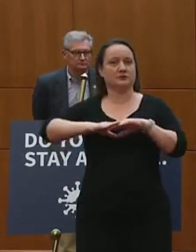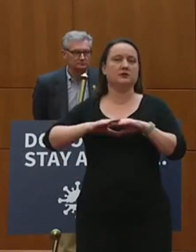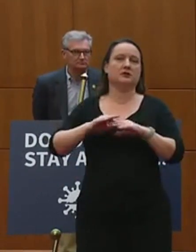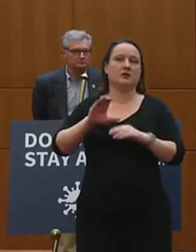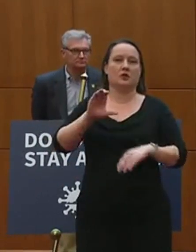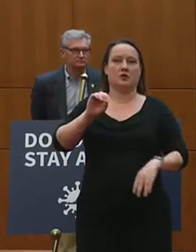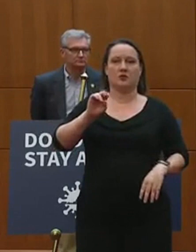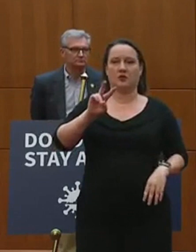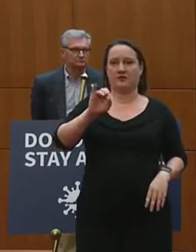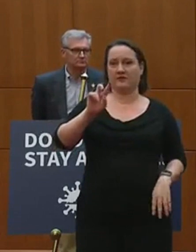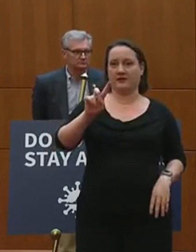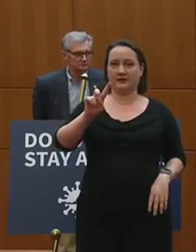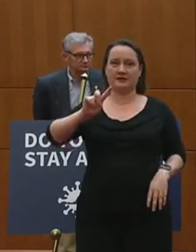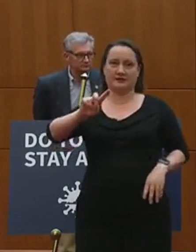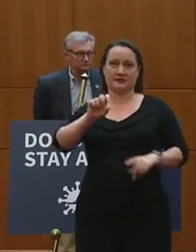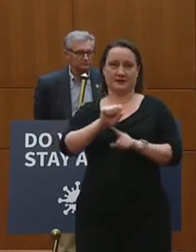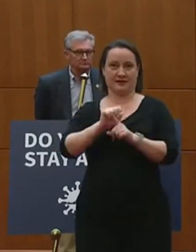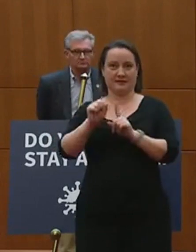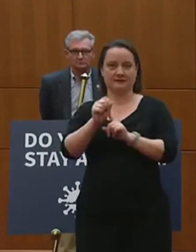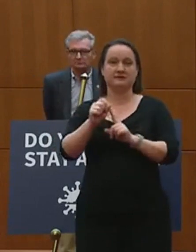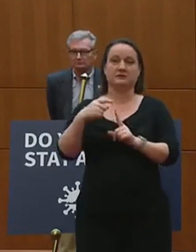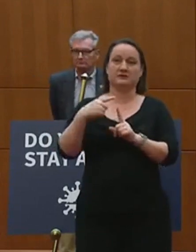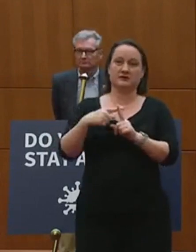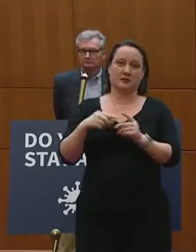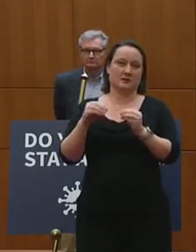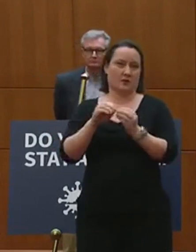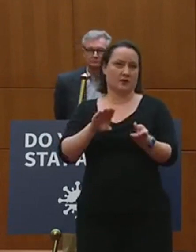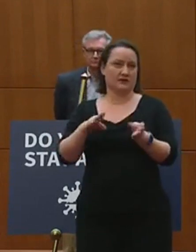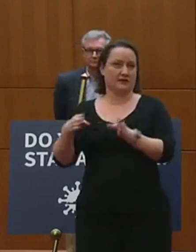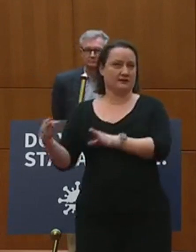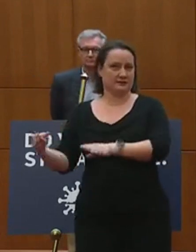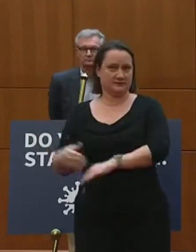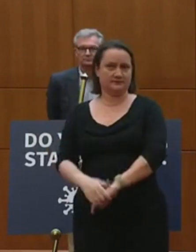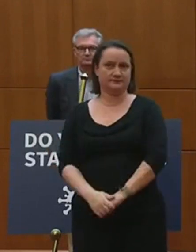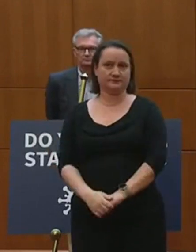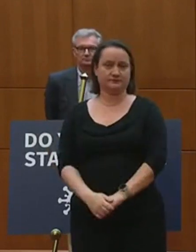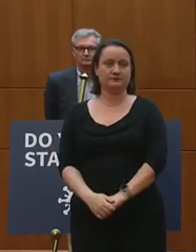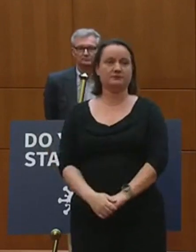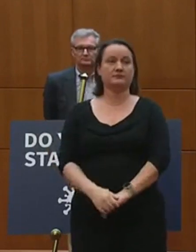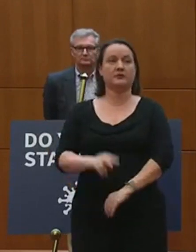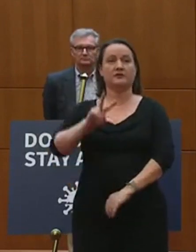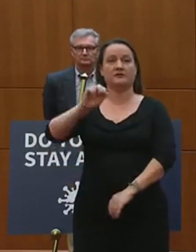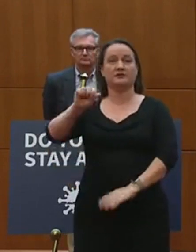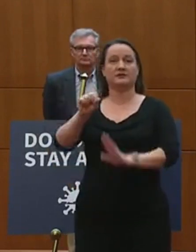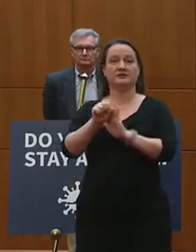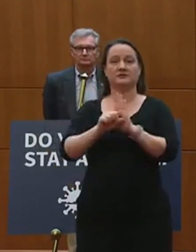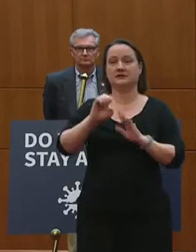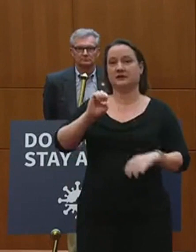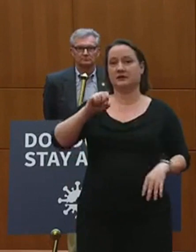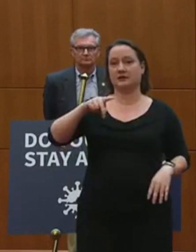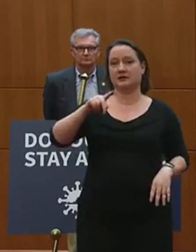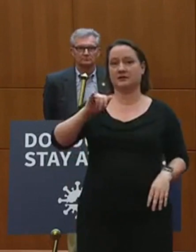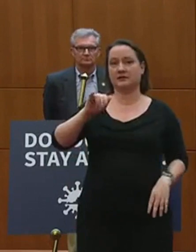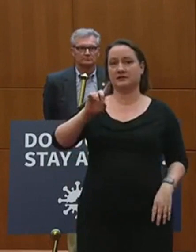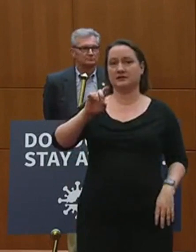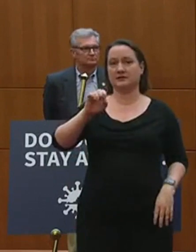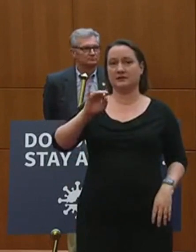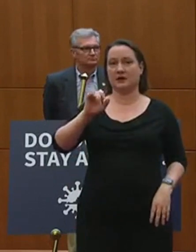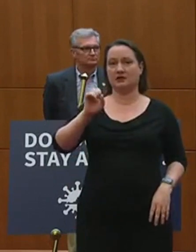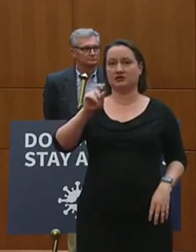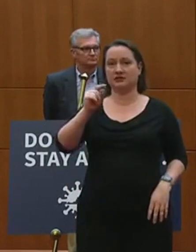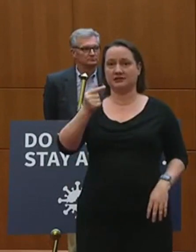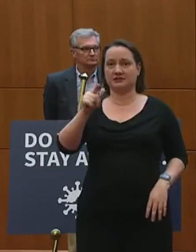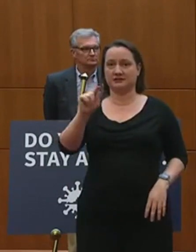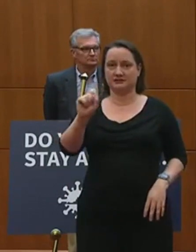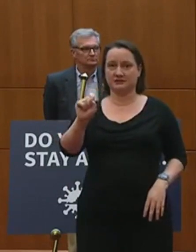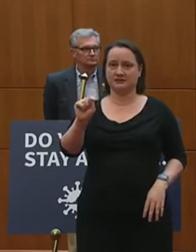cases as well as additional deaths. Virginia State epidemiologist Dr. Lillian Peek will talk